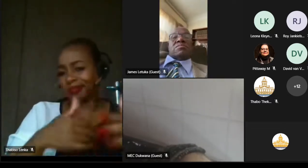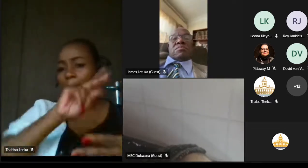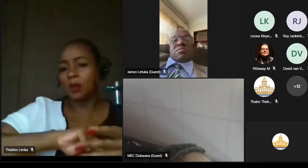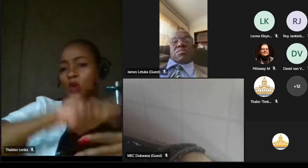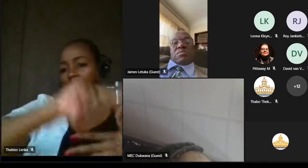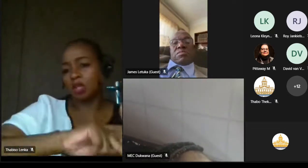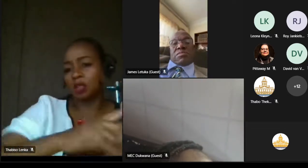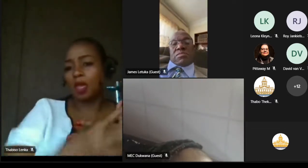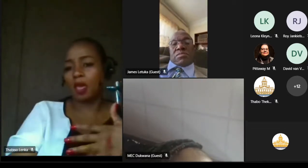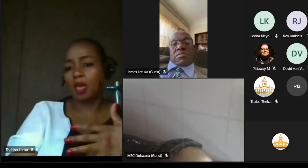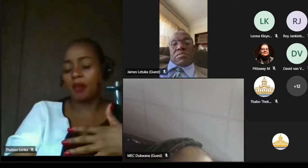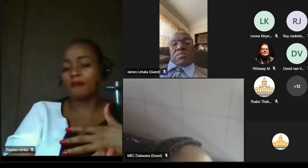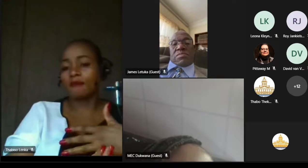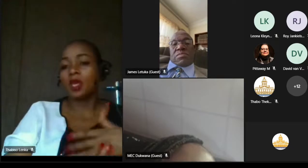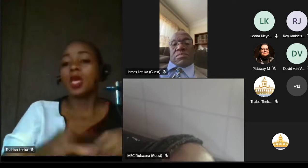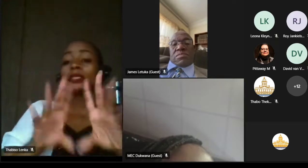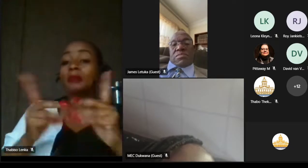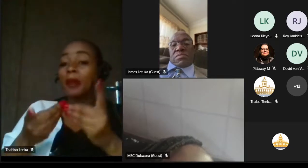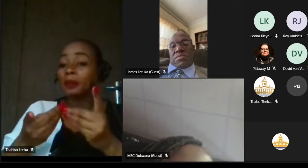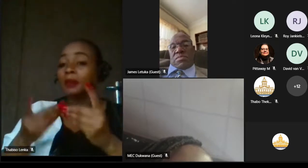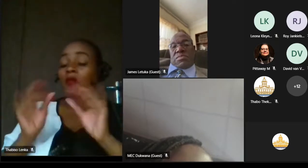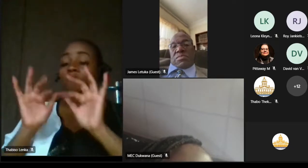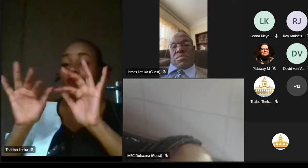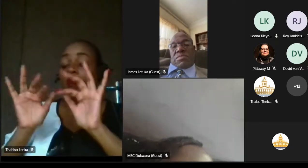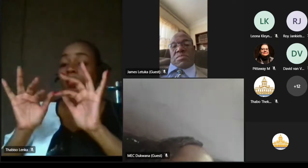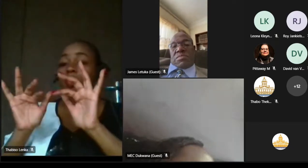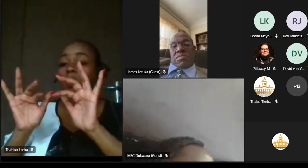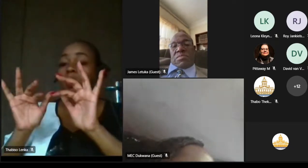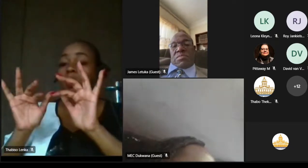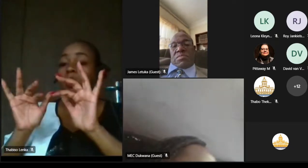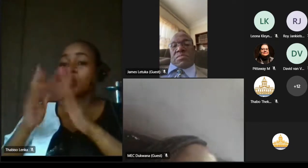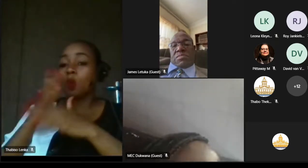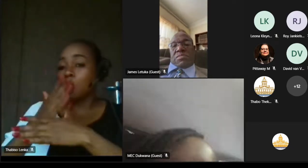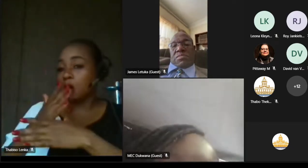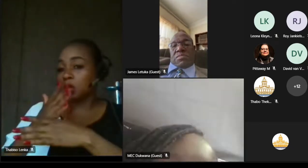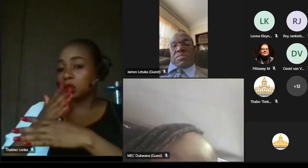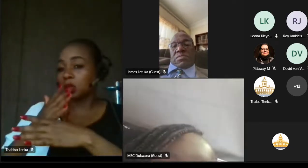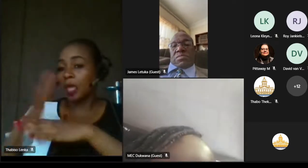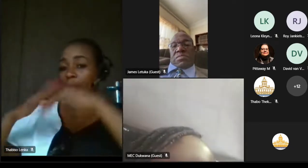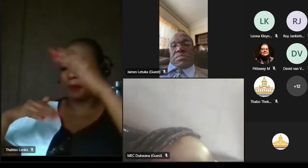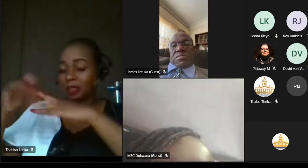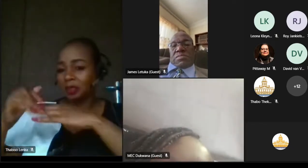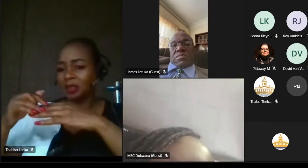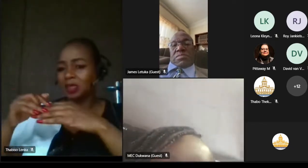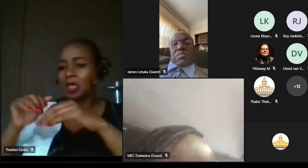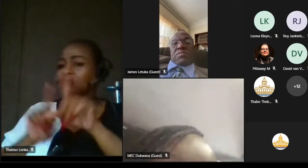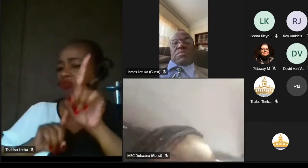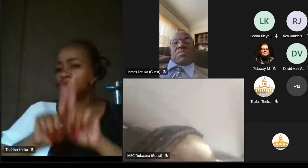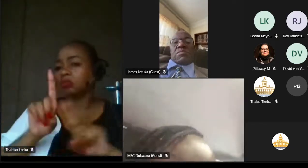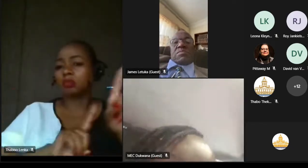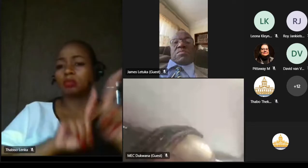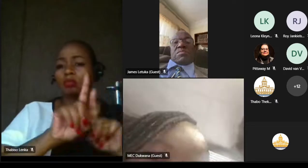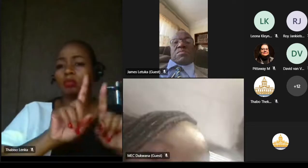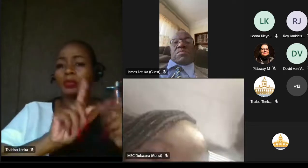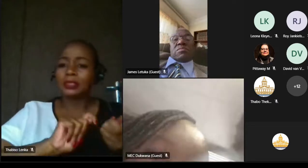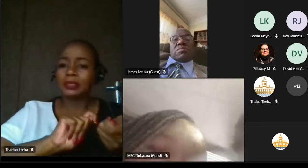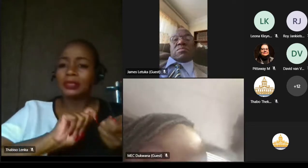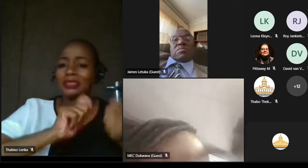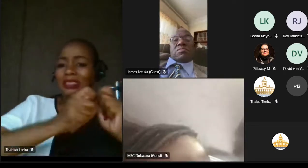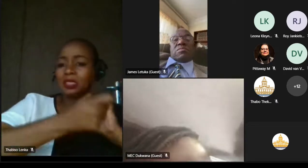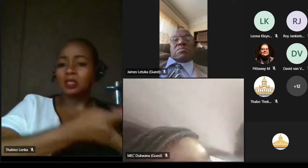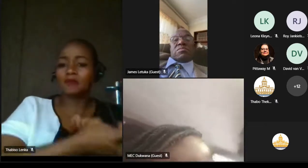projects. Honorable Speaker, the Department of Public Works and Infrastructure is successfully transforming the property industry with